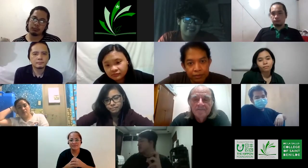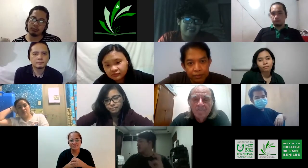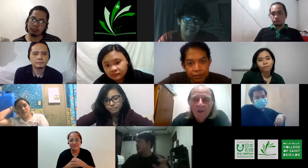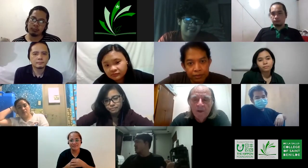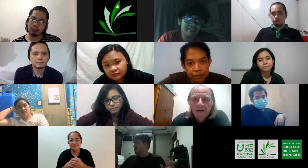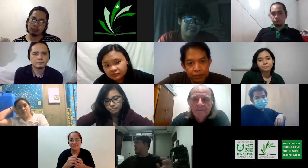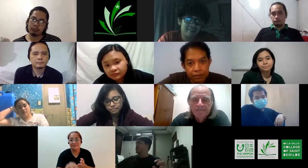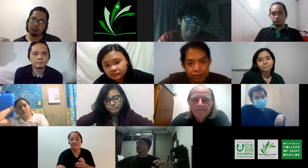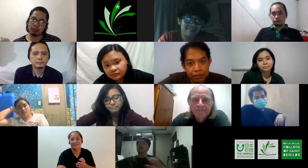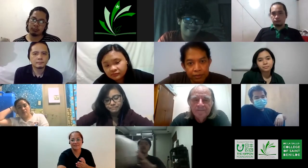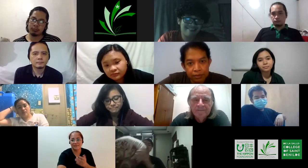Okay?